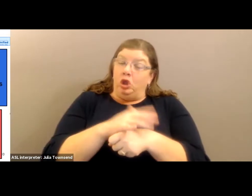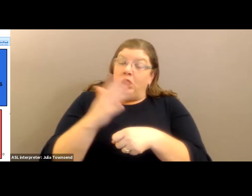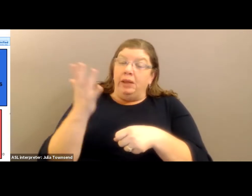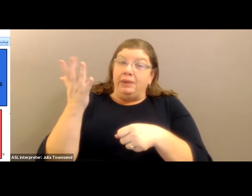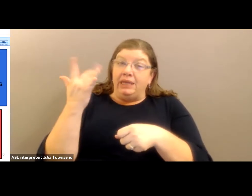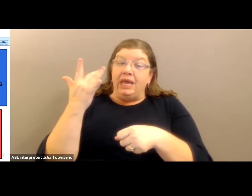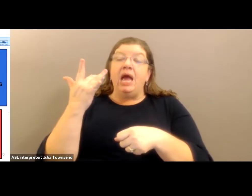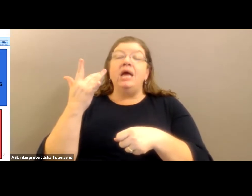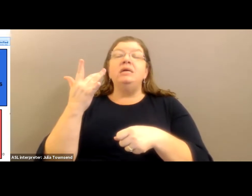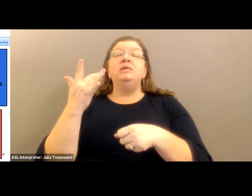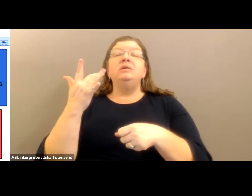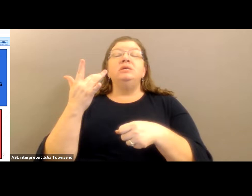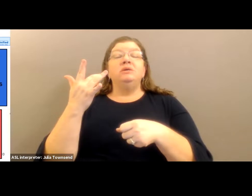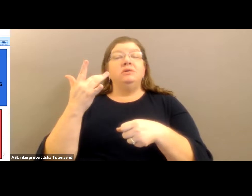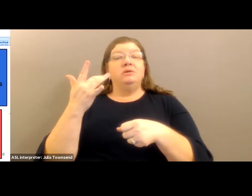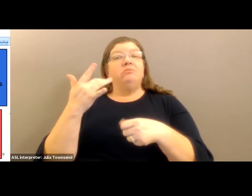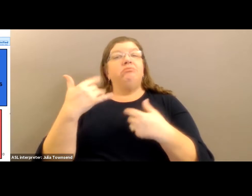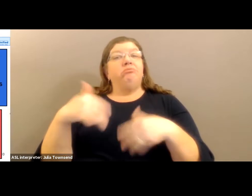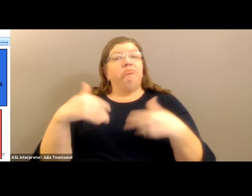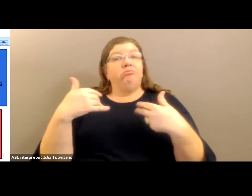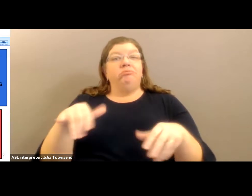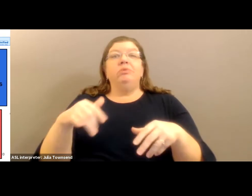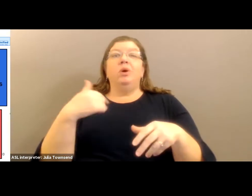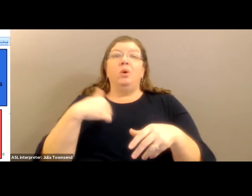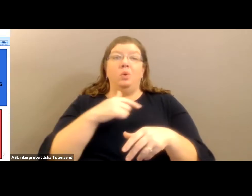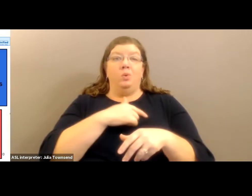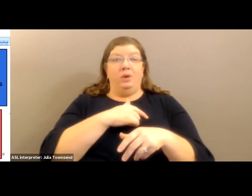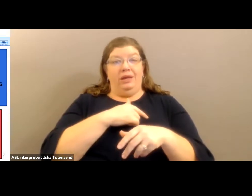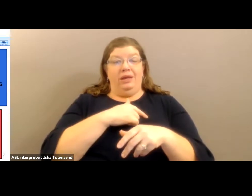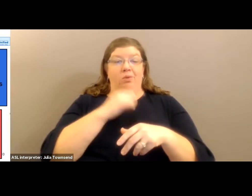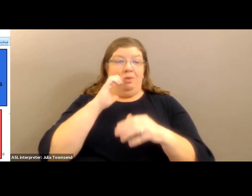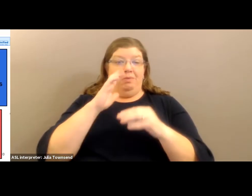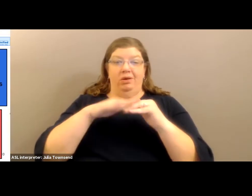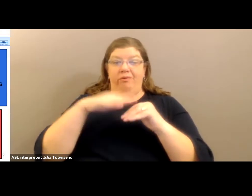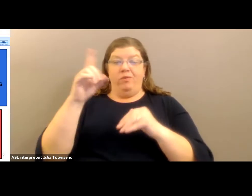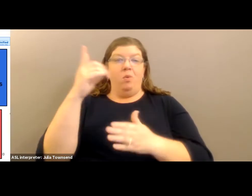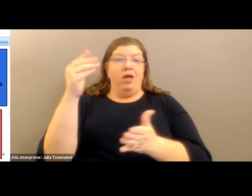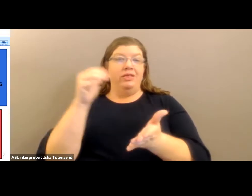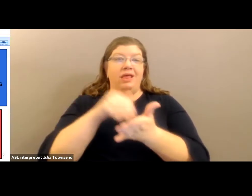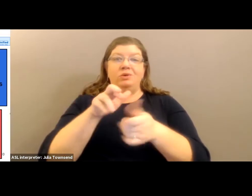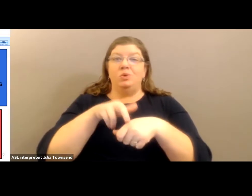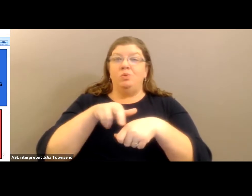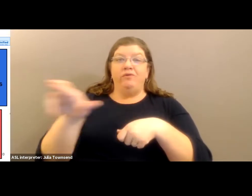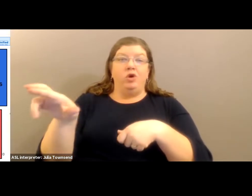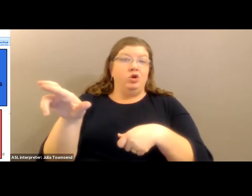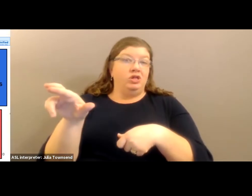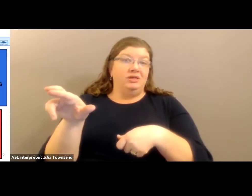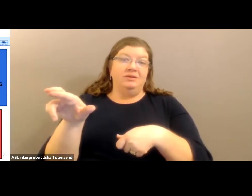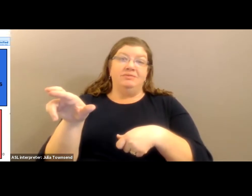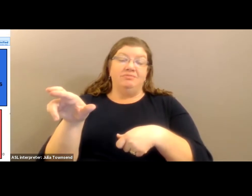because we're going to be somewhere upwards of 1,000 referrals